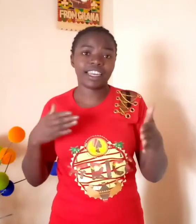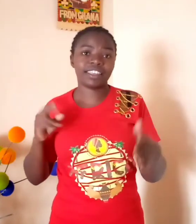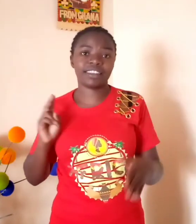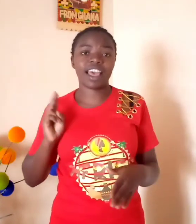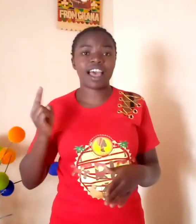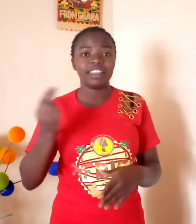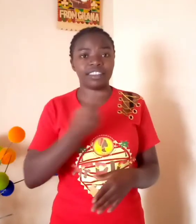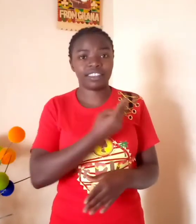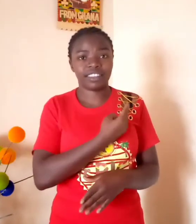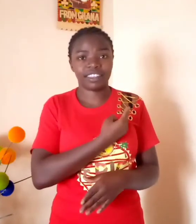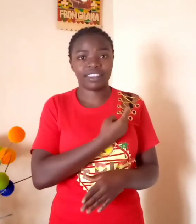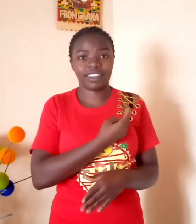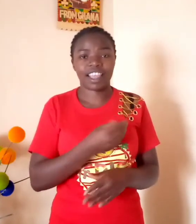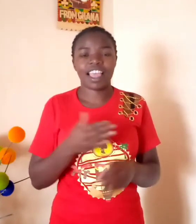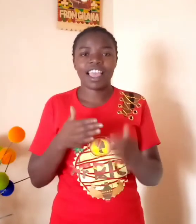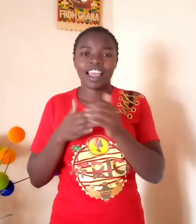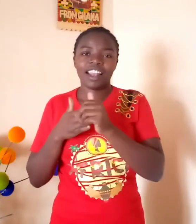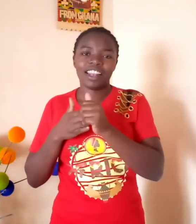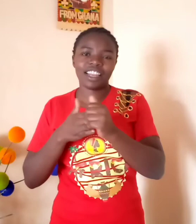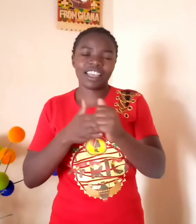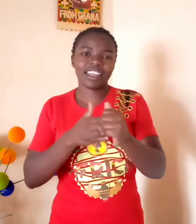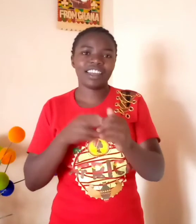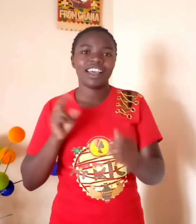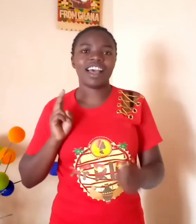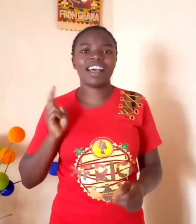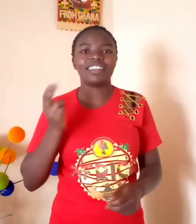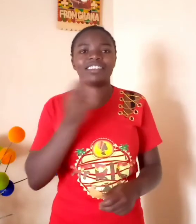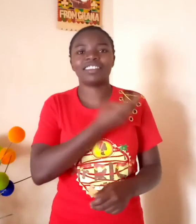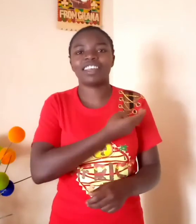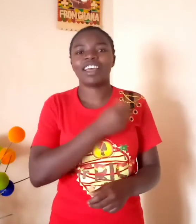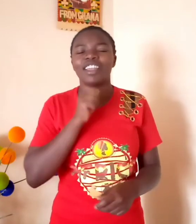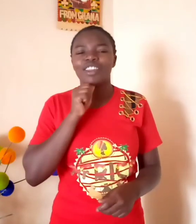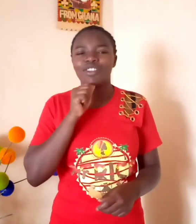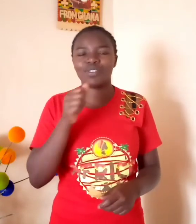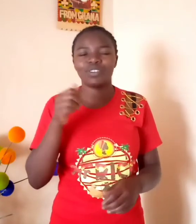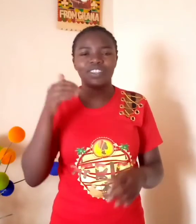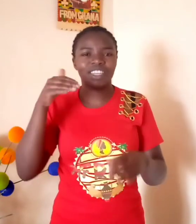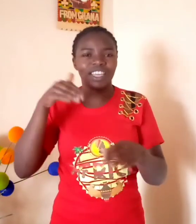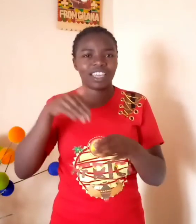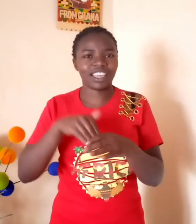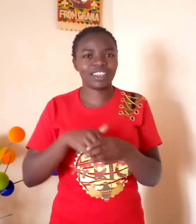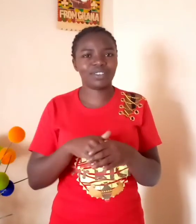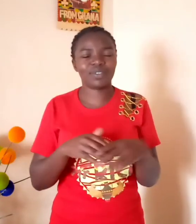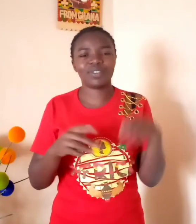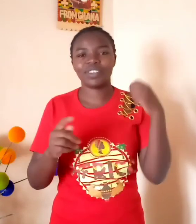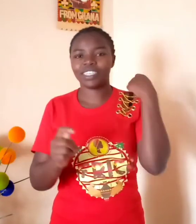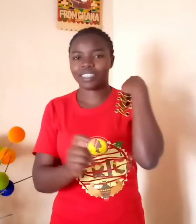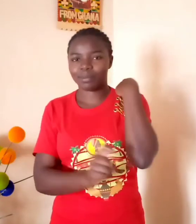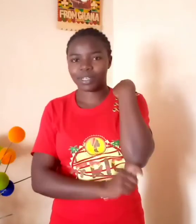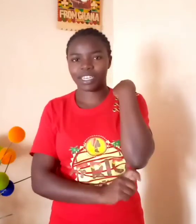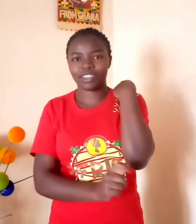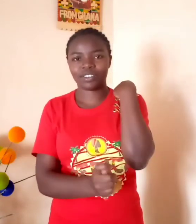against us. Lead us not into